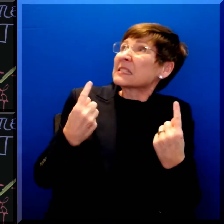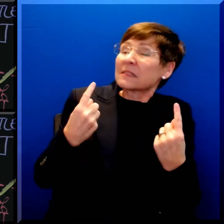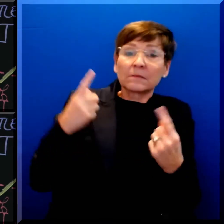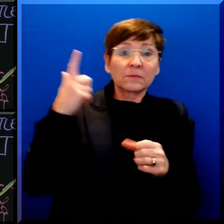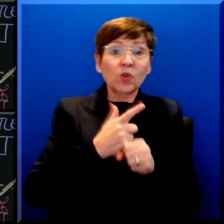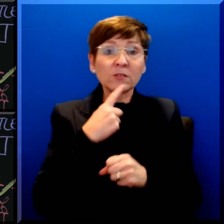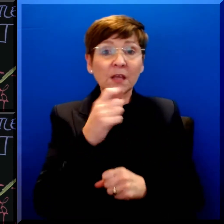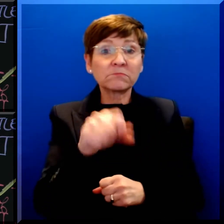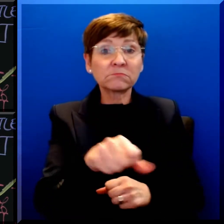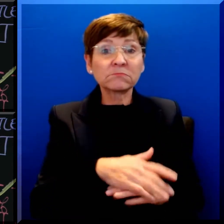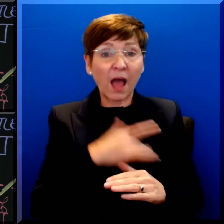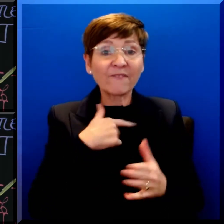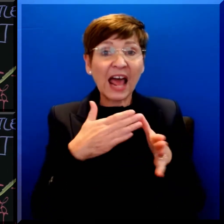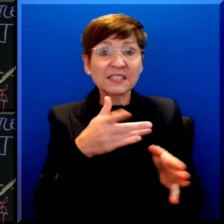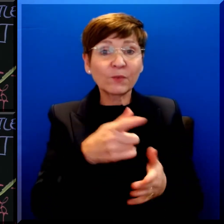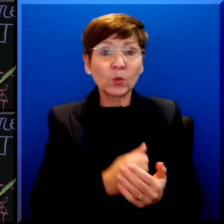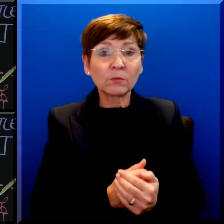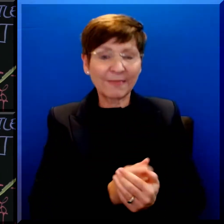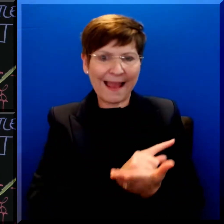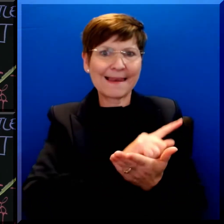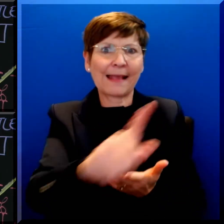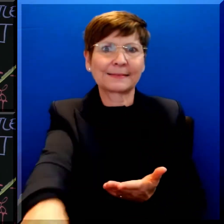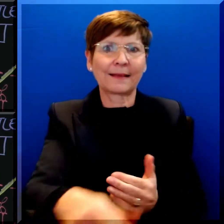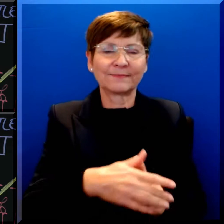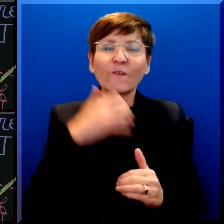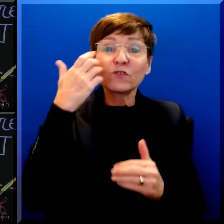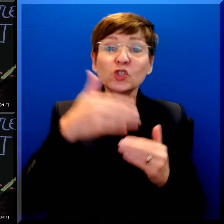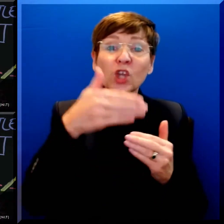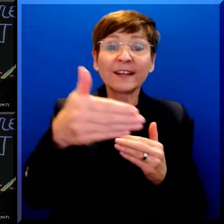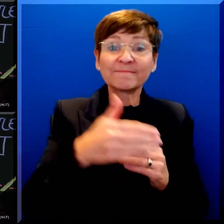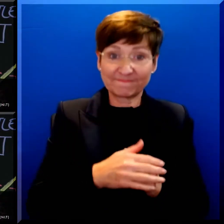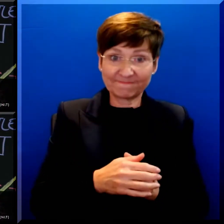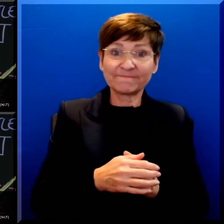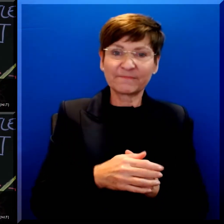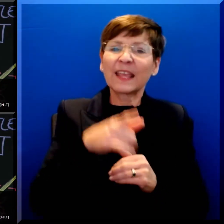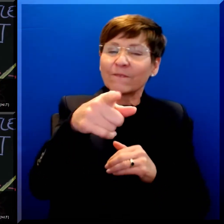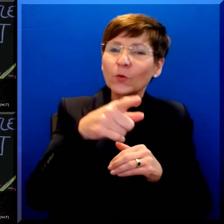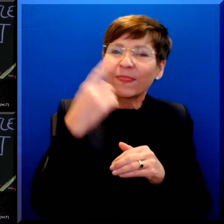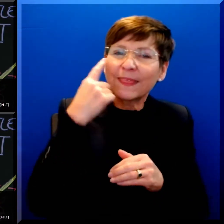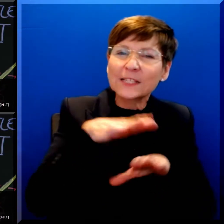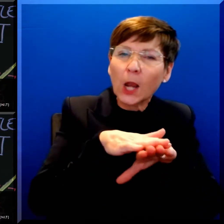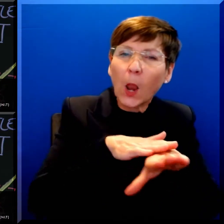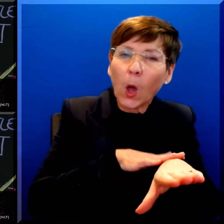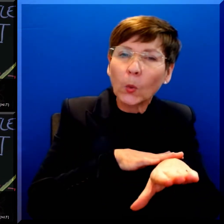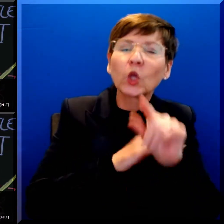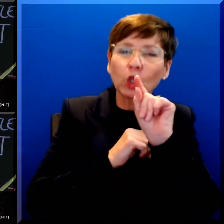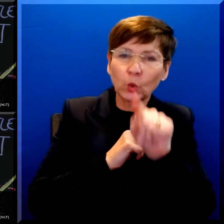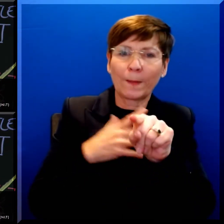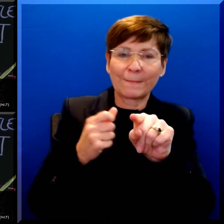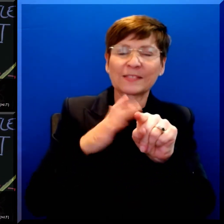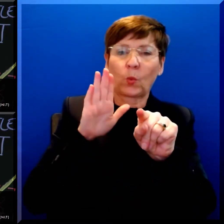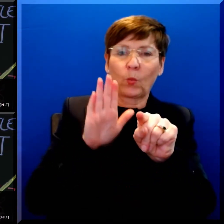you. But the vision is for a future time. In other words, if it seems slow in coming, here it is again,